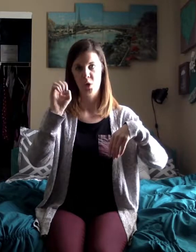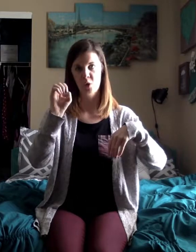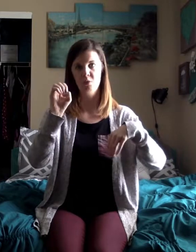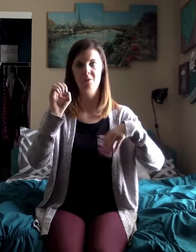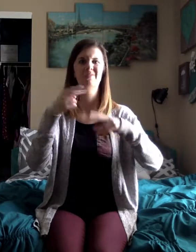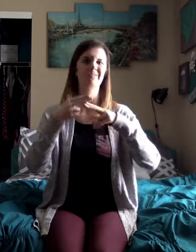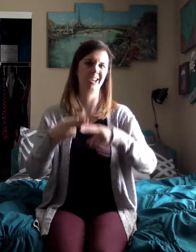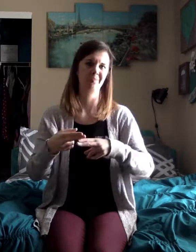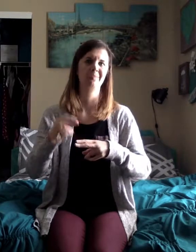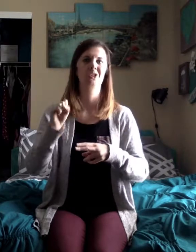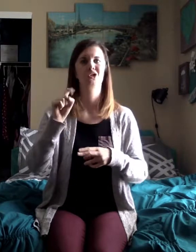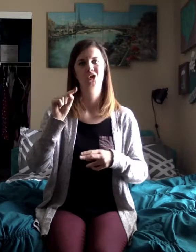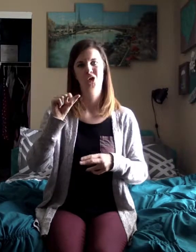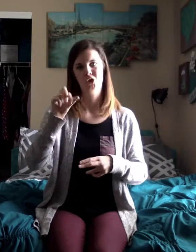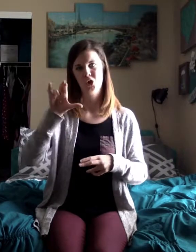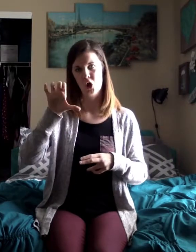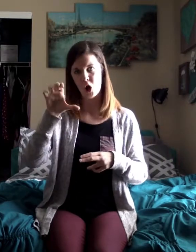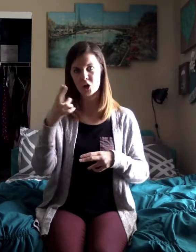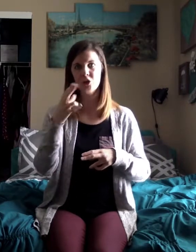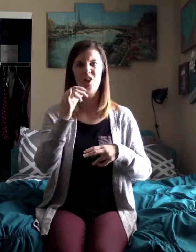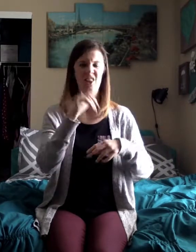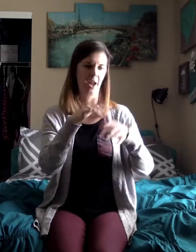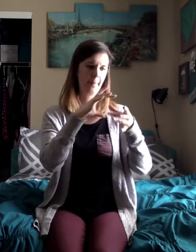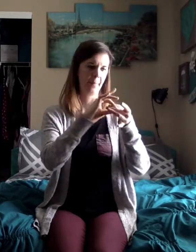is stored in the bonds of the sugar molecule.